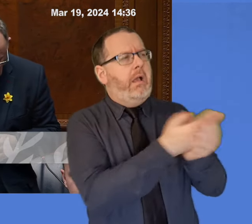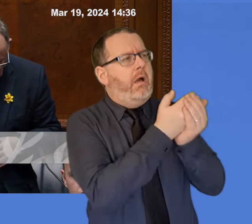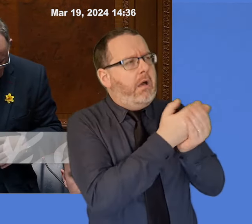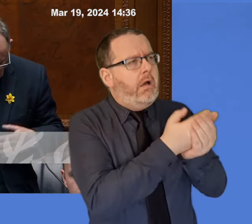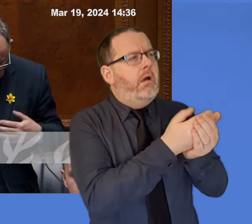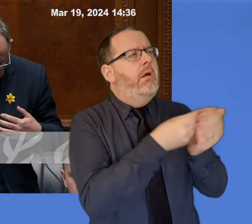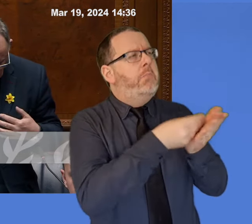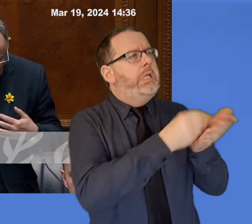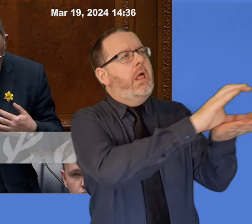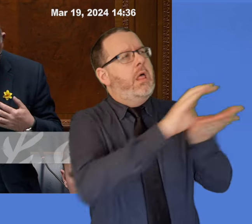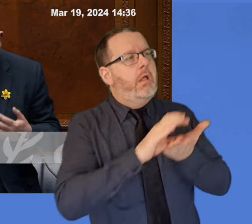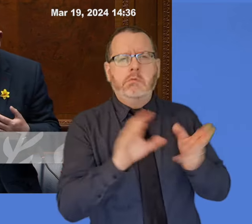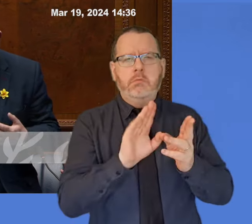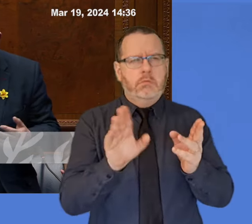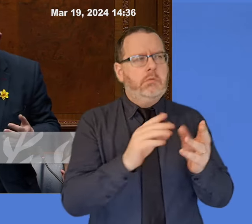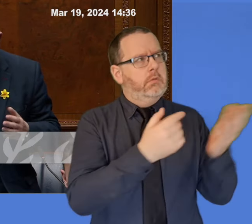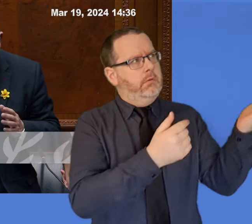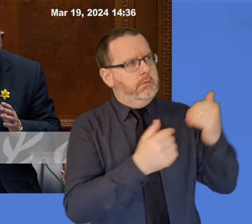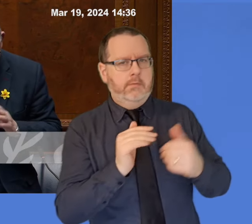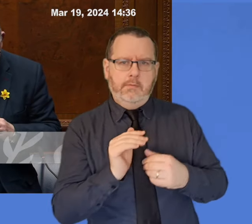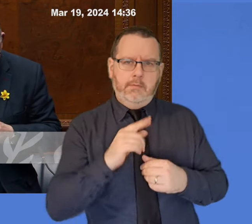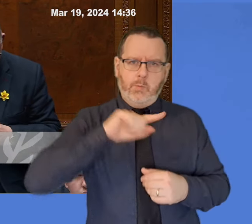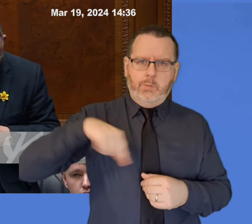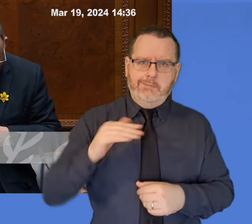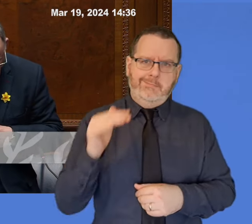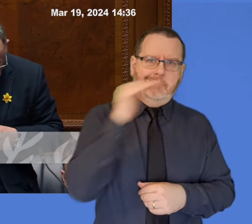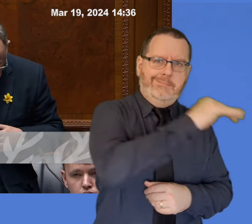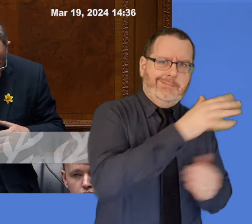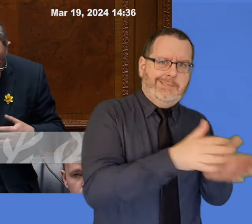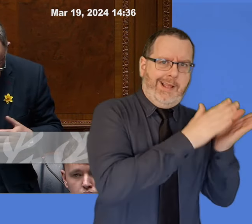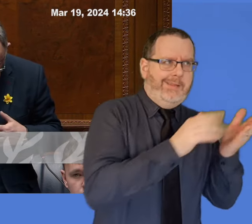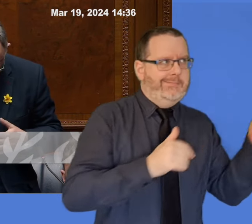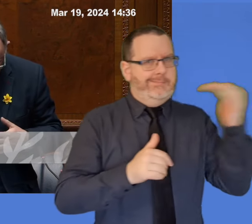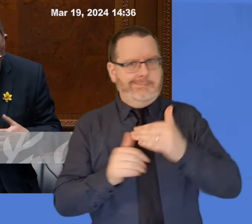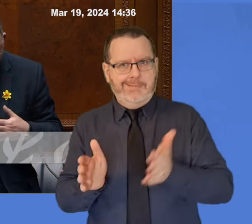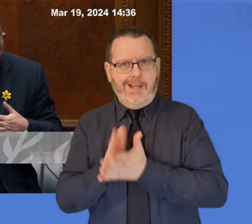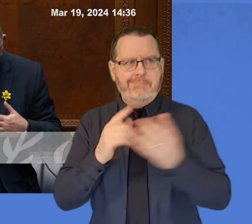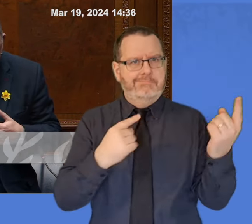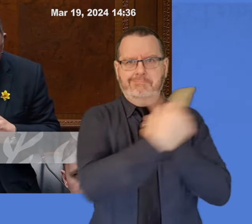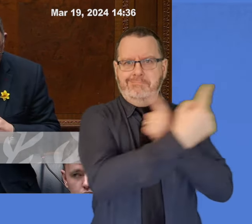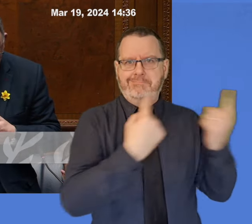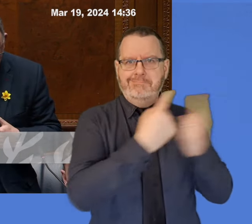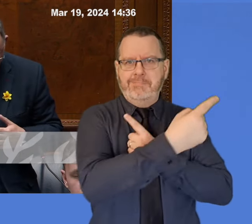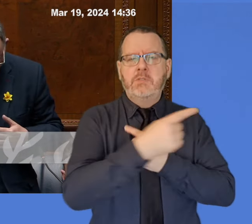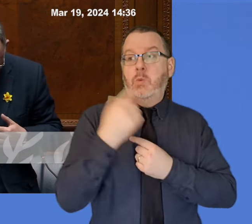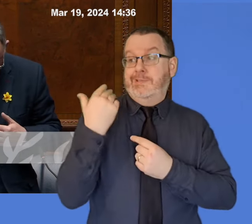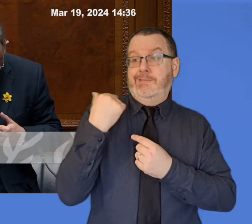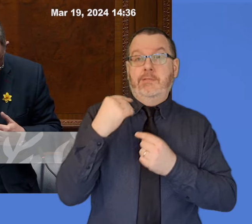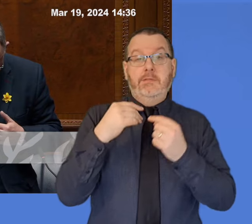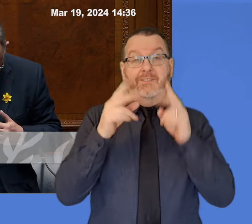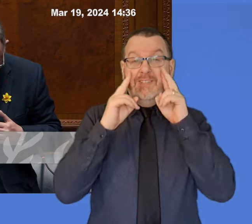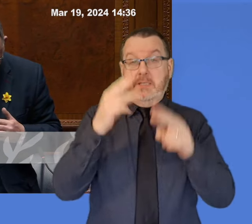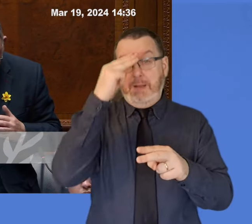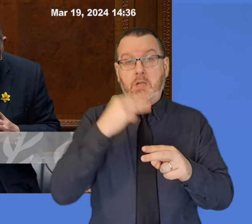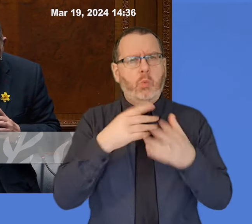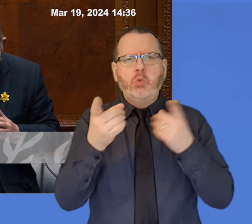street. So that, in a respect that, in relation to your visit to America, could you give us an update just on the engagements